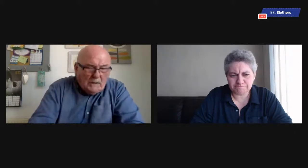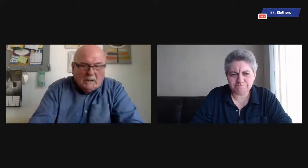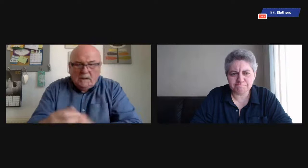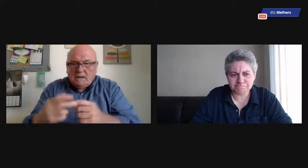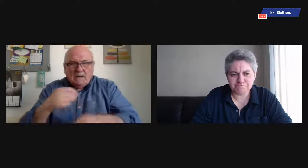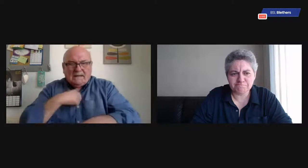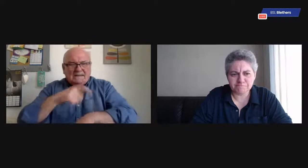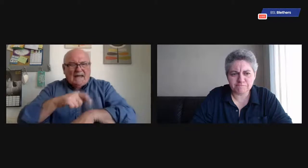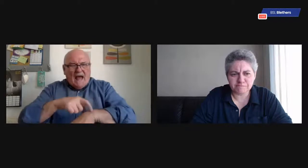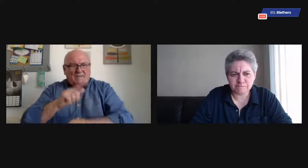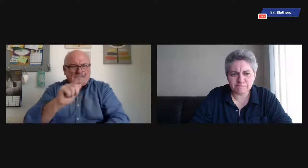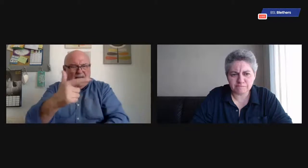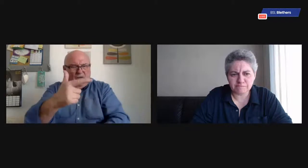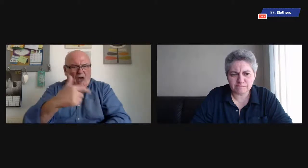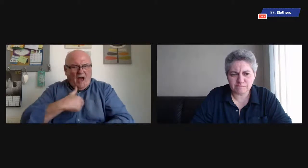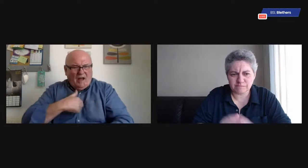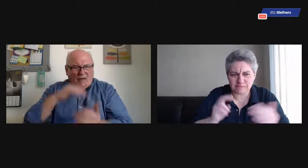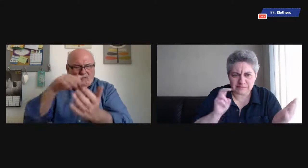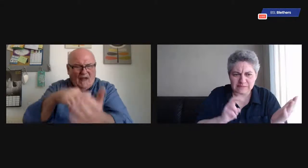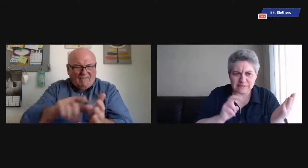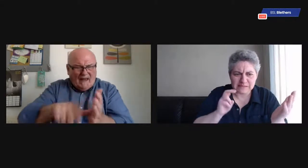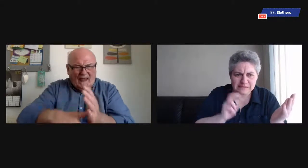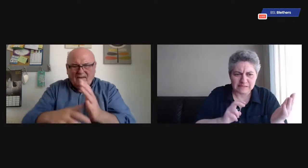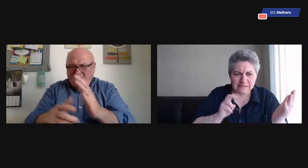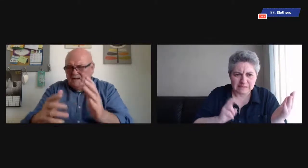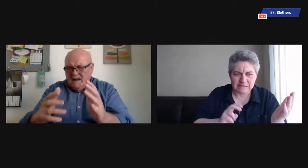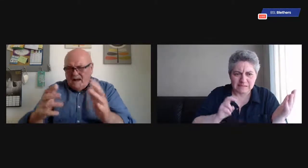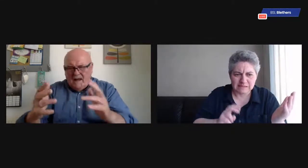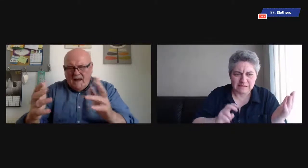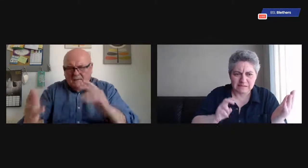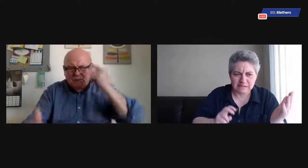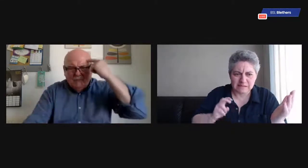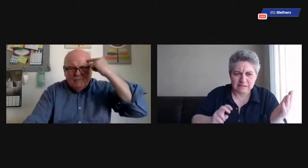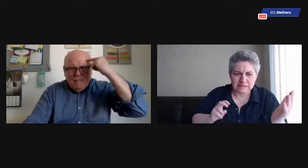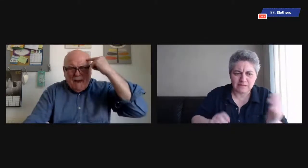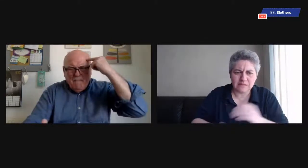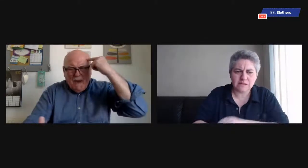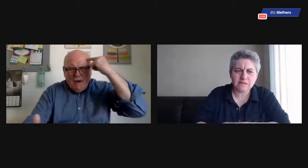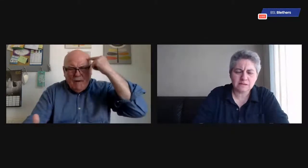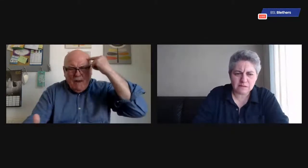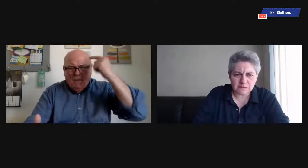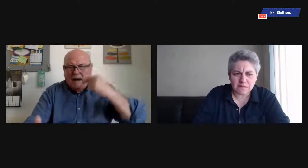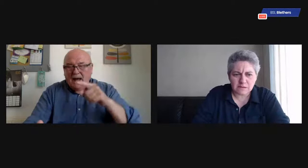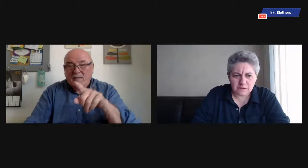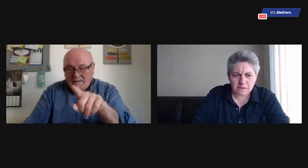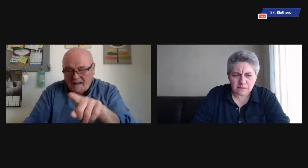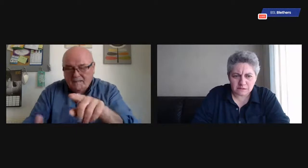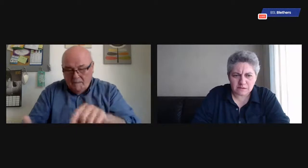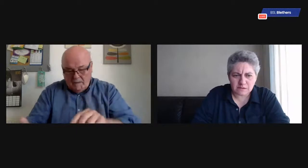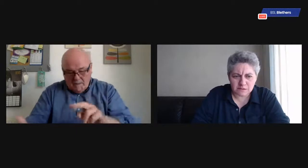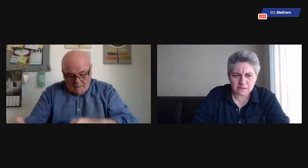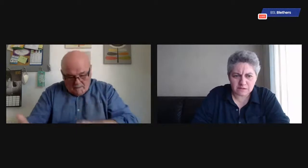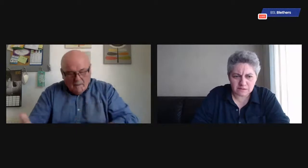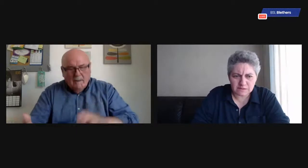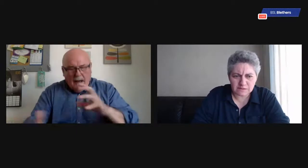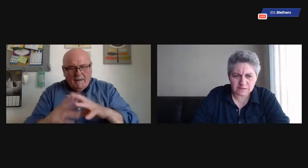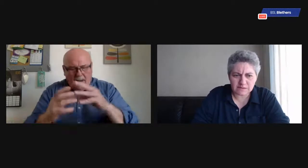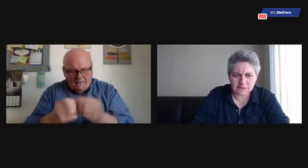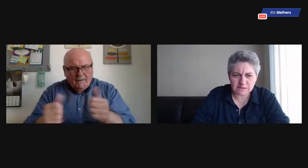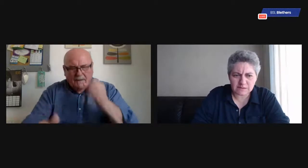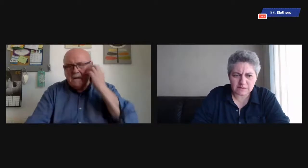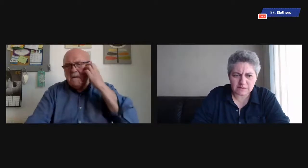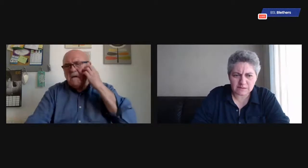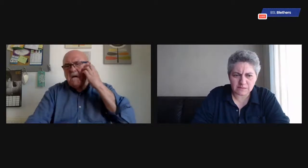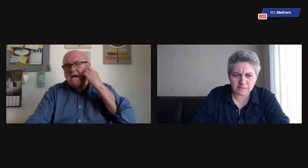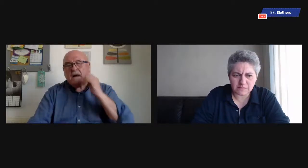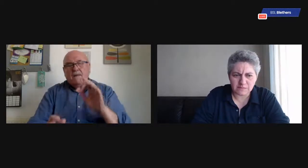blue door, or the bus number was 152, or it was 7 o'clock. They would remember specific